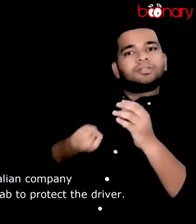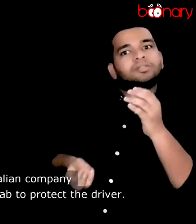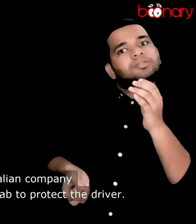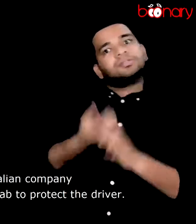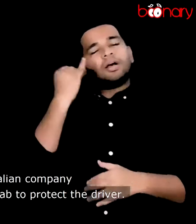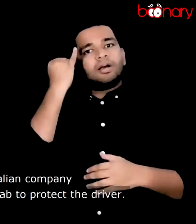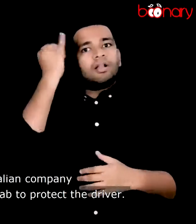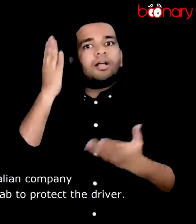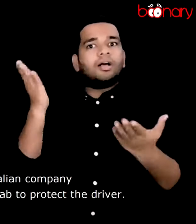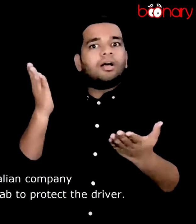company named